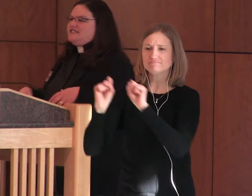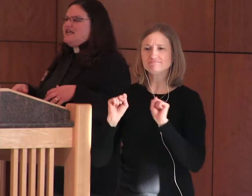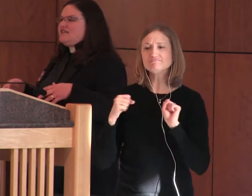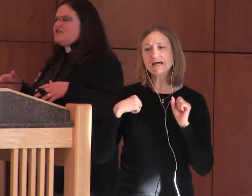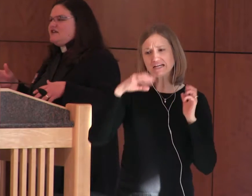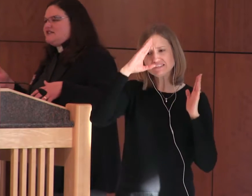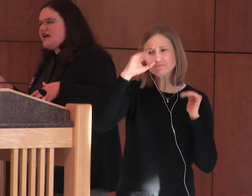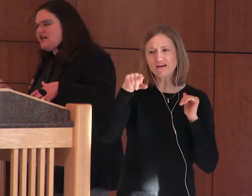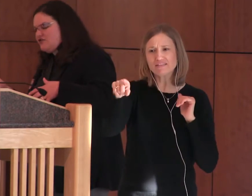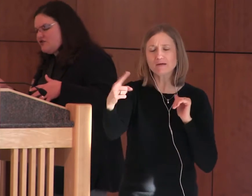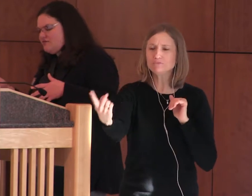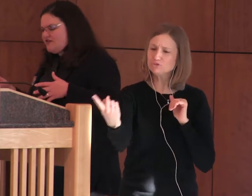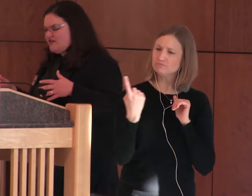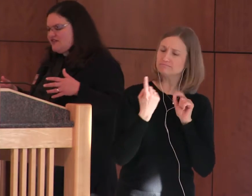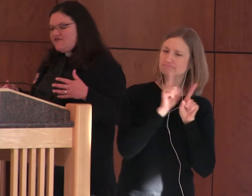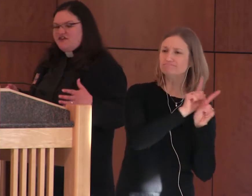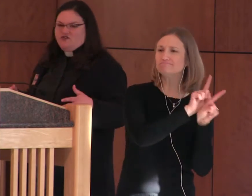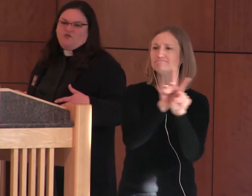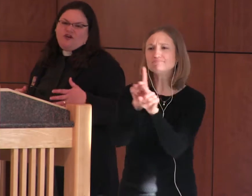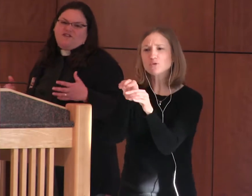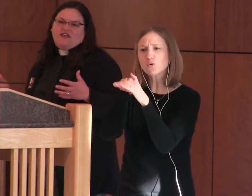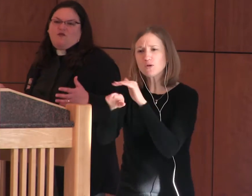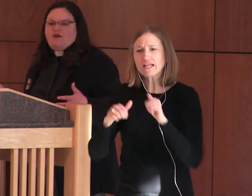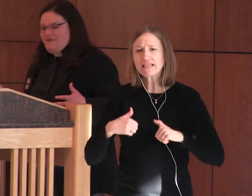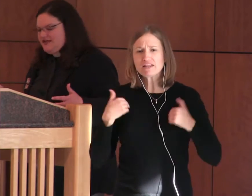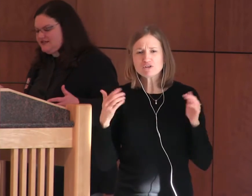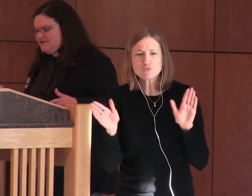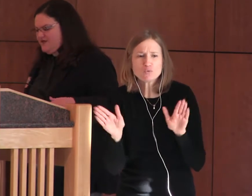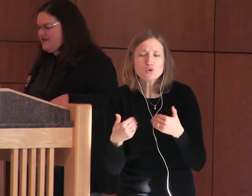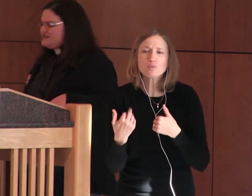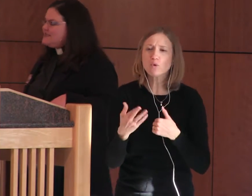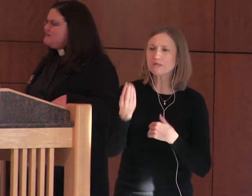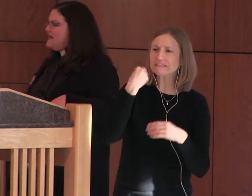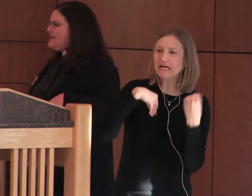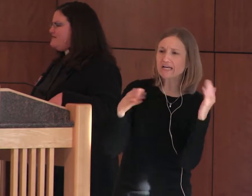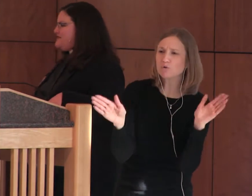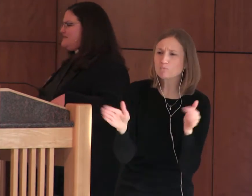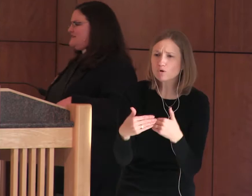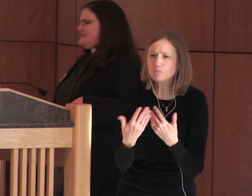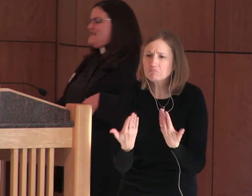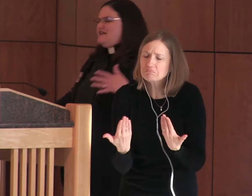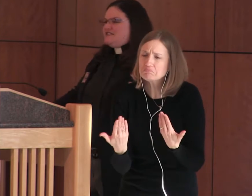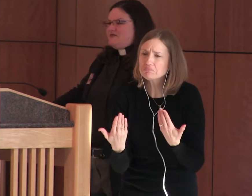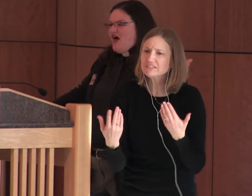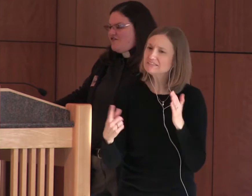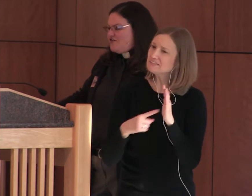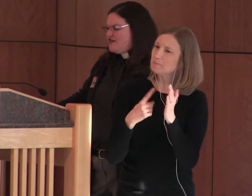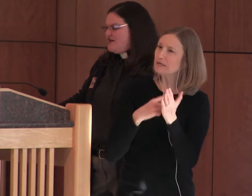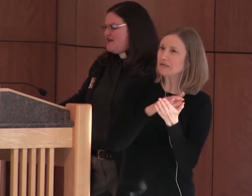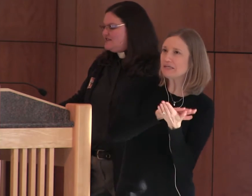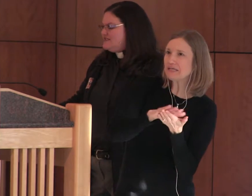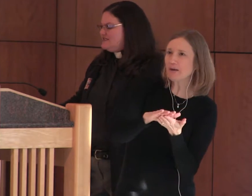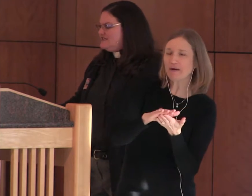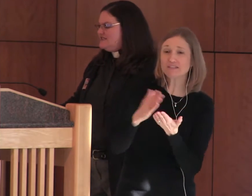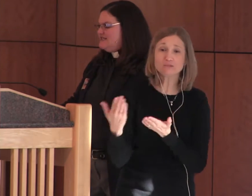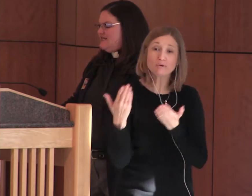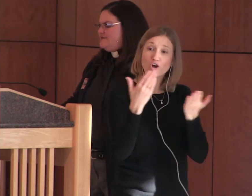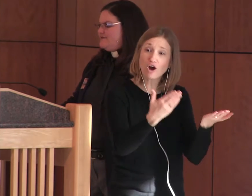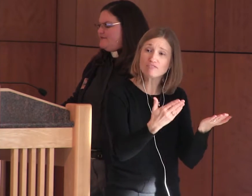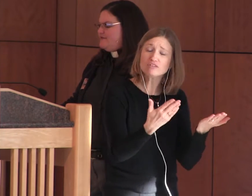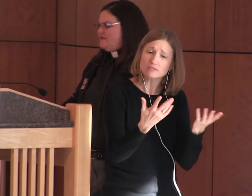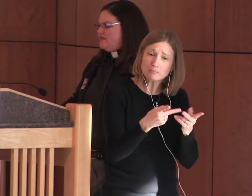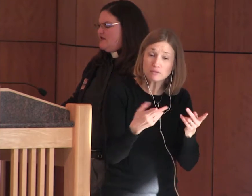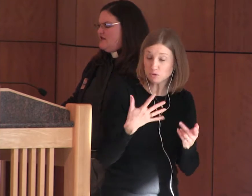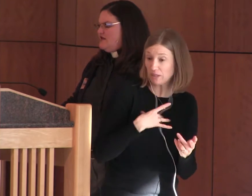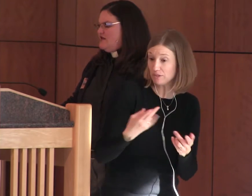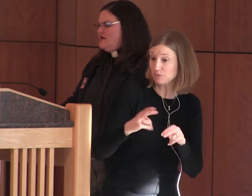show me into either the dining room or the living room, wherever they want me to be. Sometimes it's nice to be offered a seat to sit in.